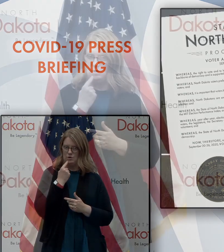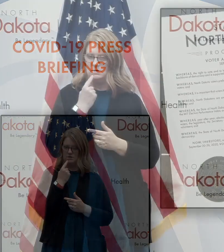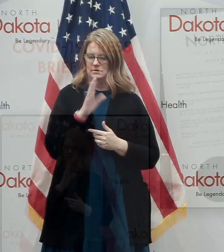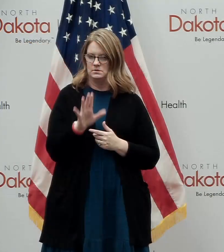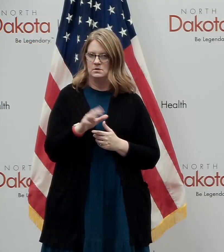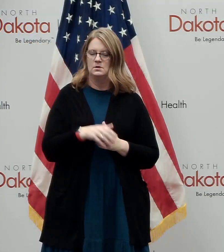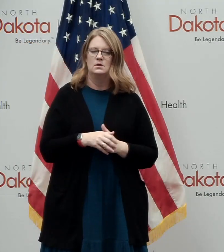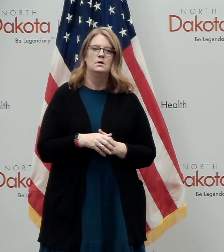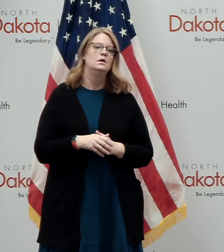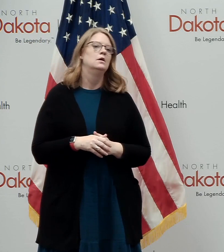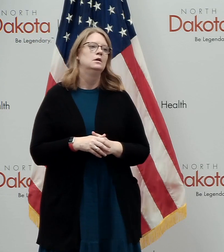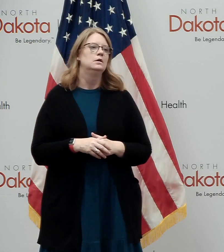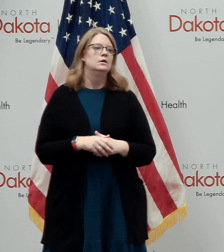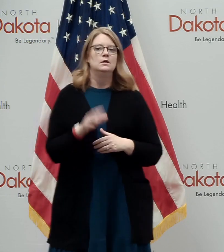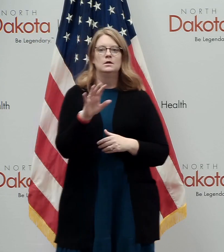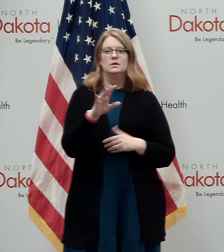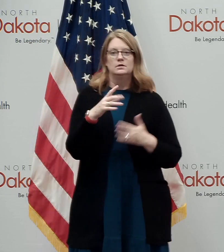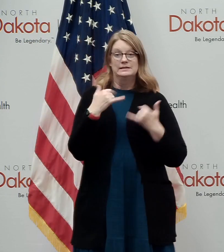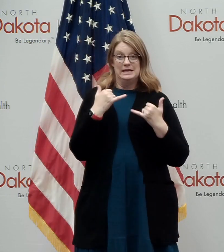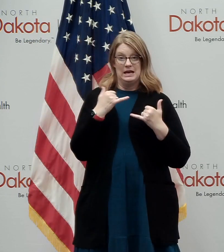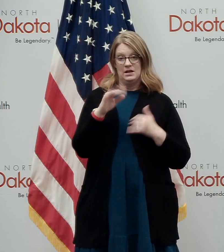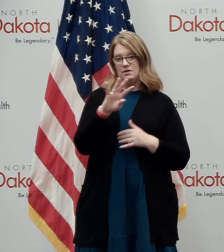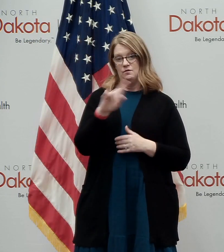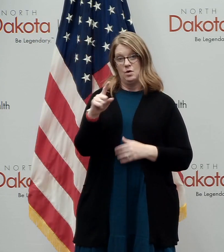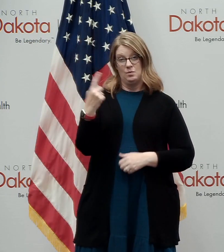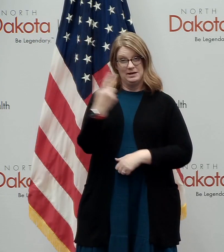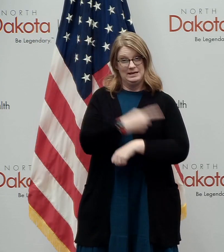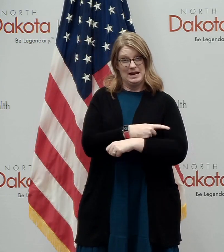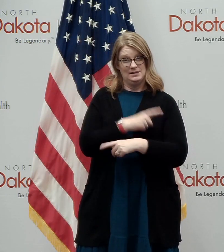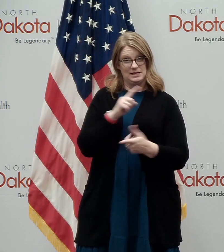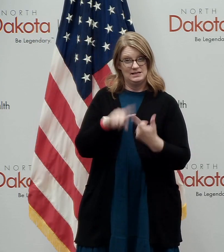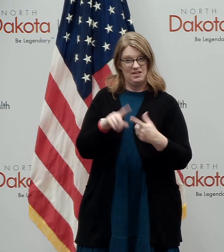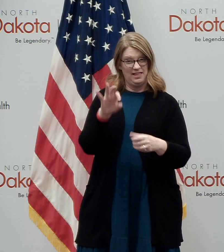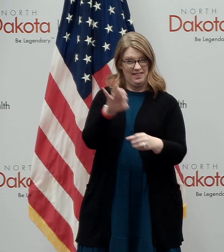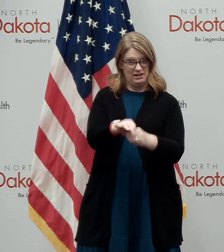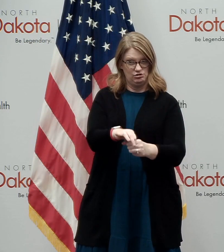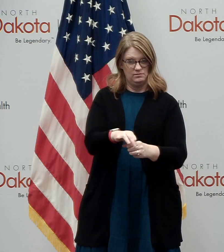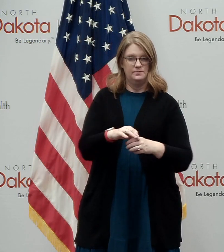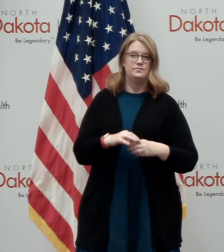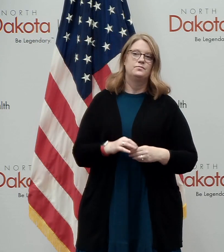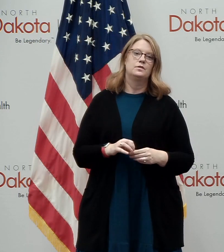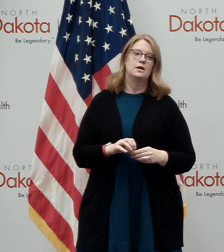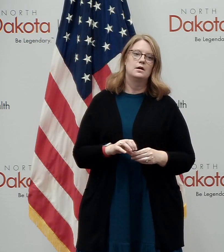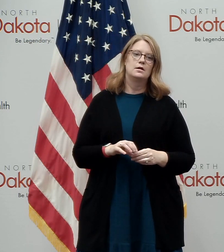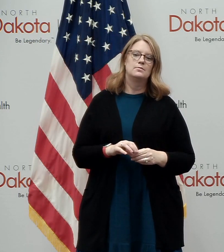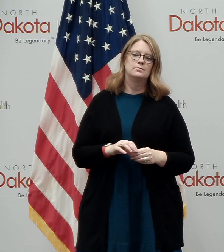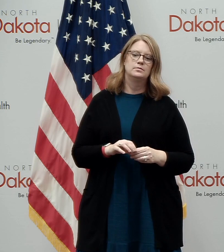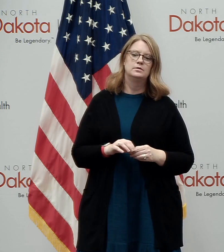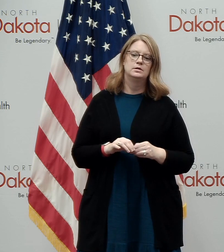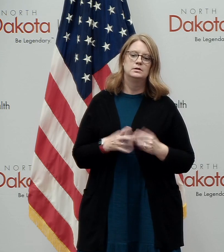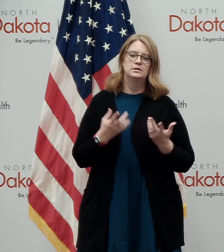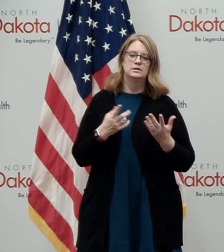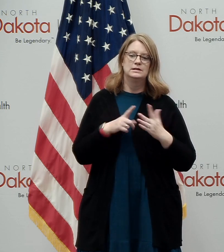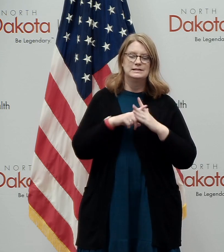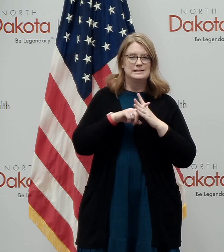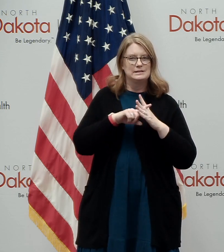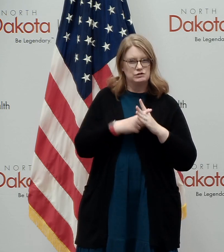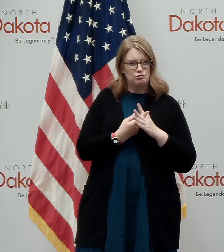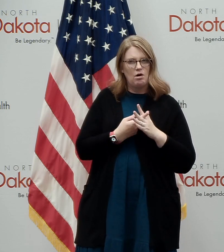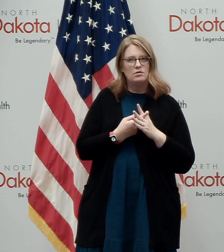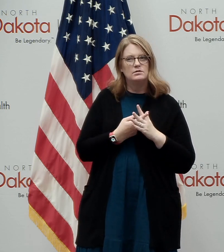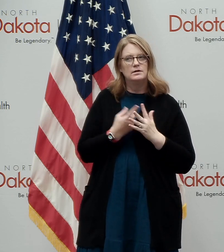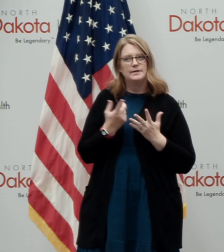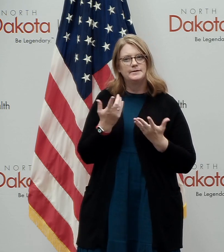Today is 41 days from the election, and just kind of to start it out and just to